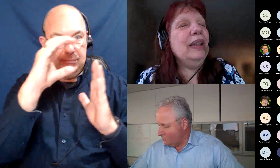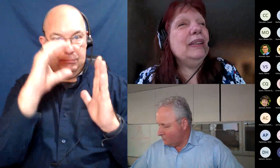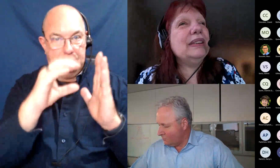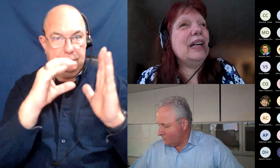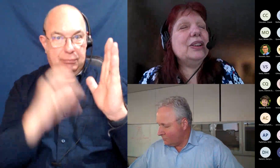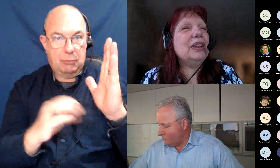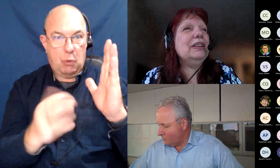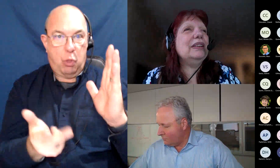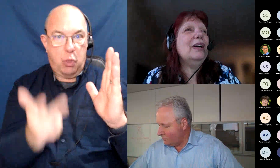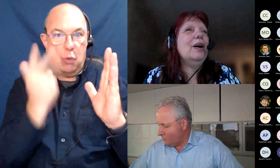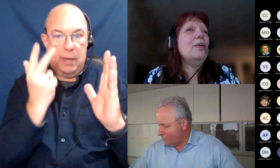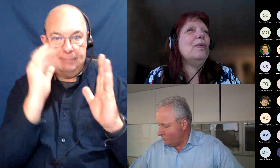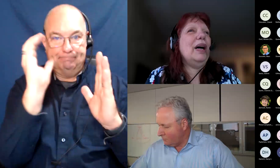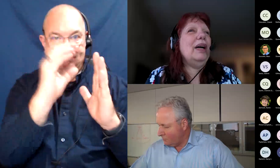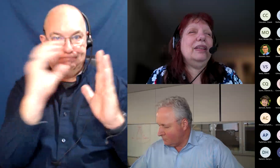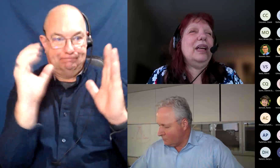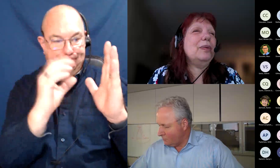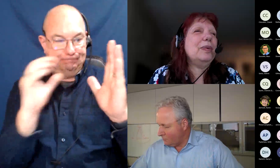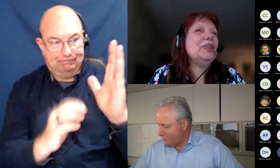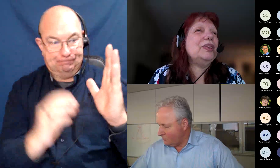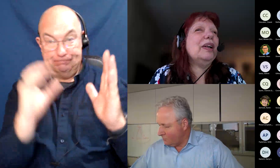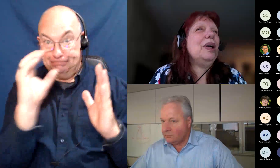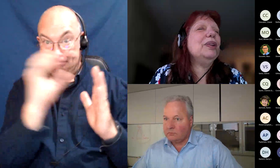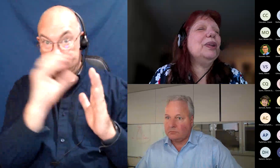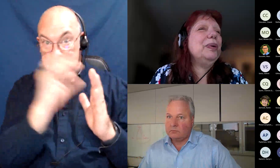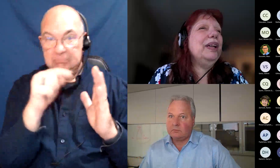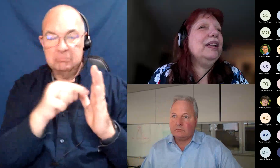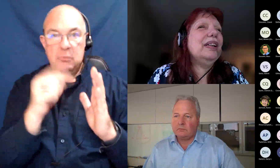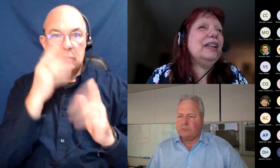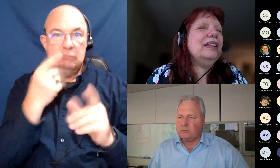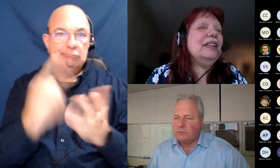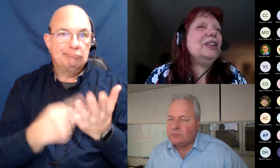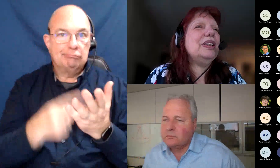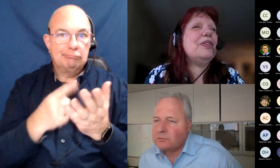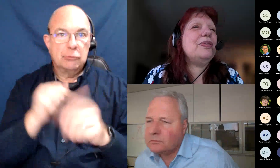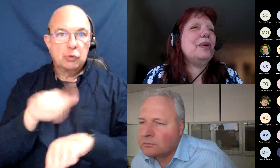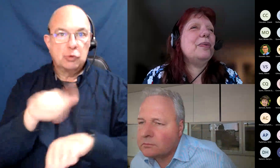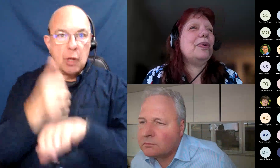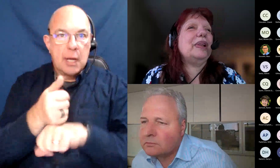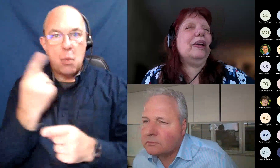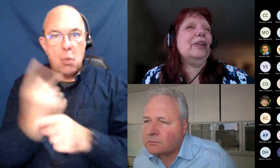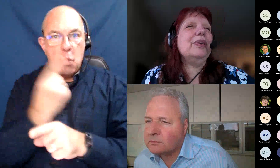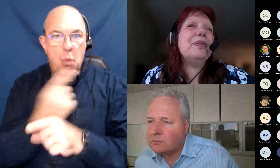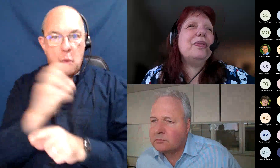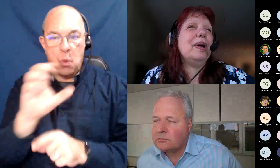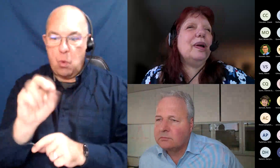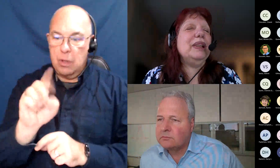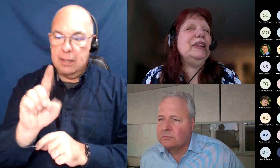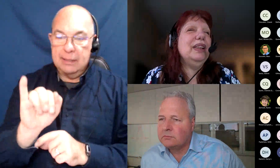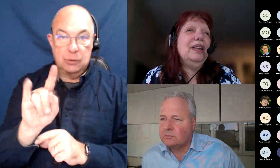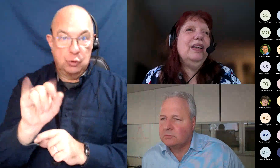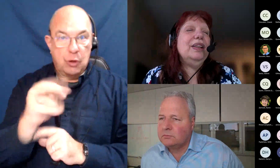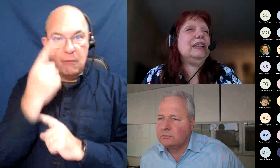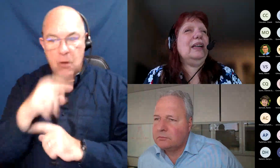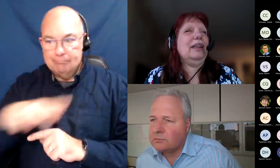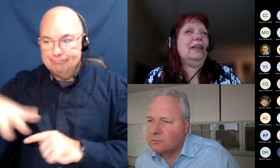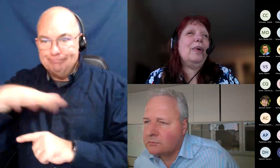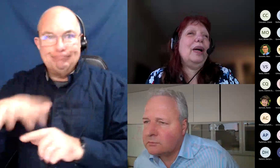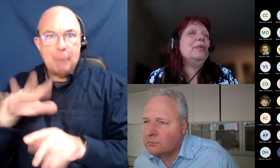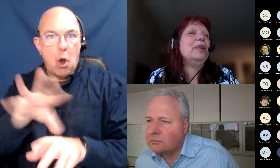three main sections. One that will talk about creating the conditions for an inclusive workplace.